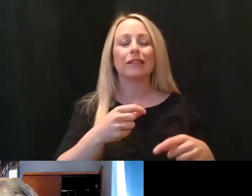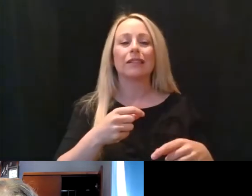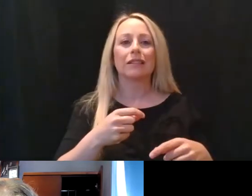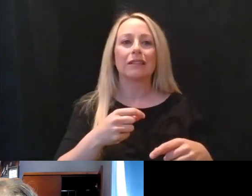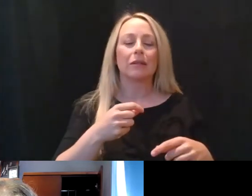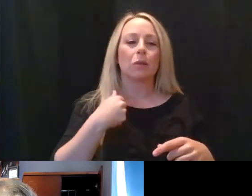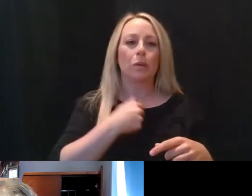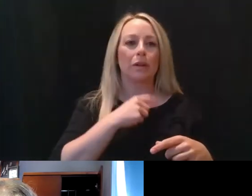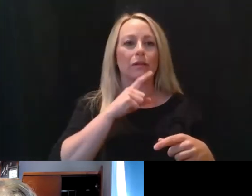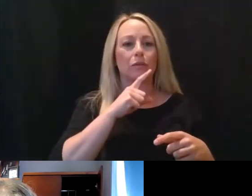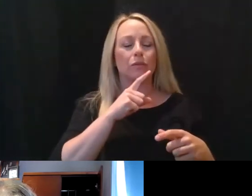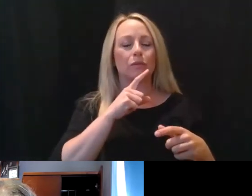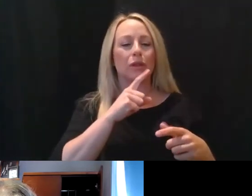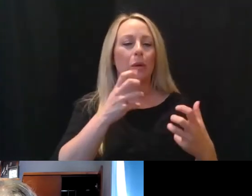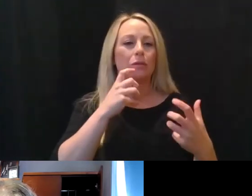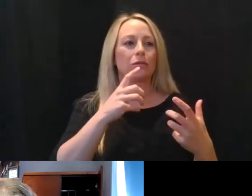and family of this person.